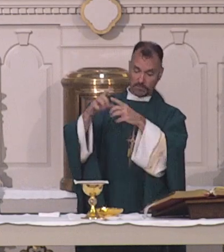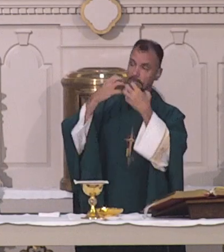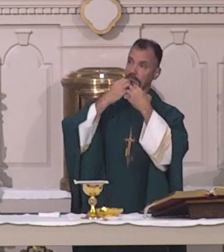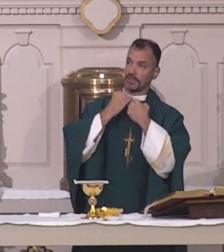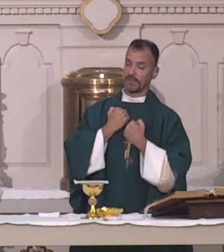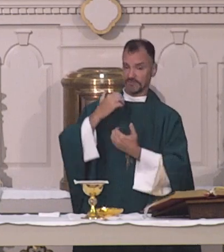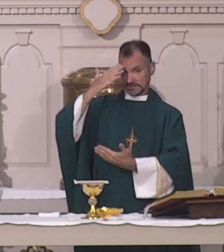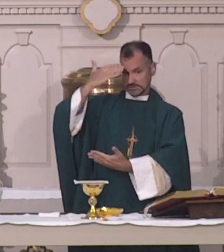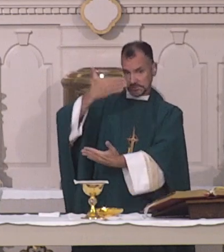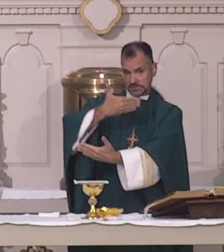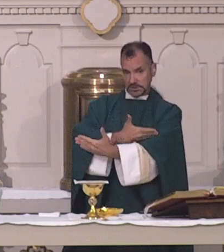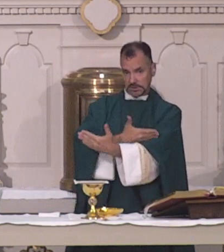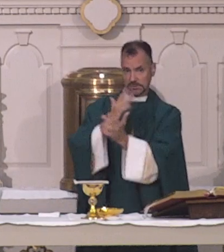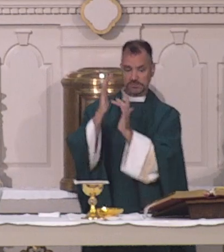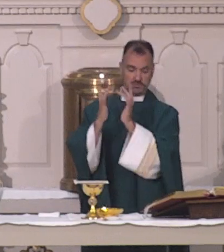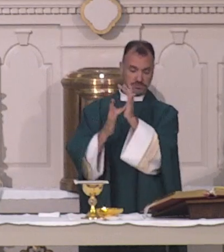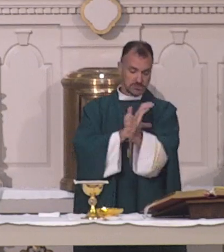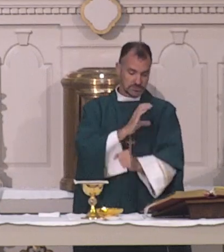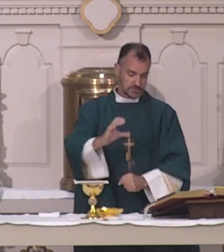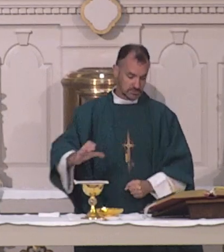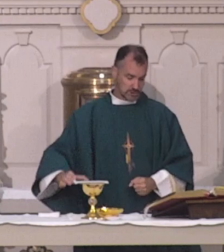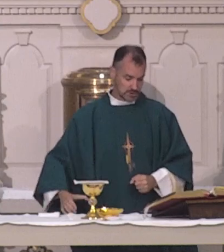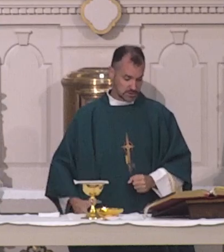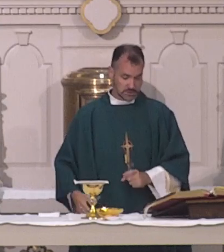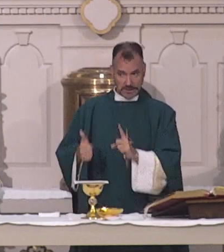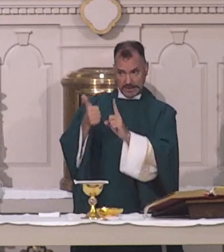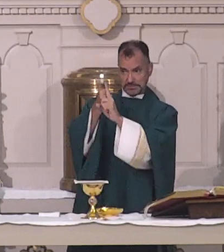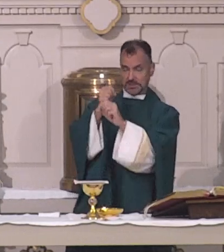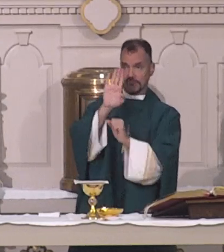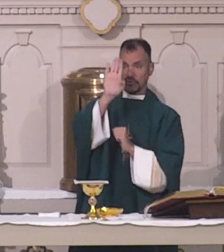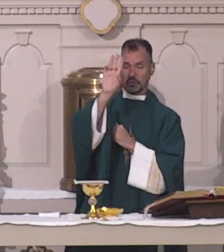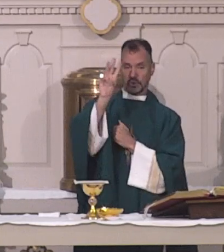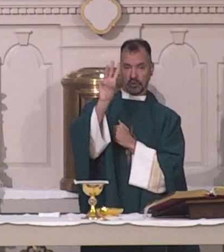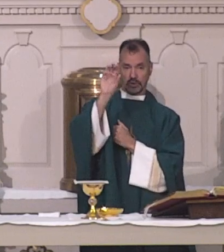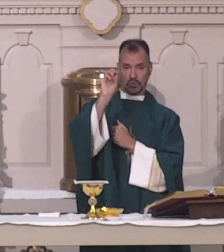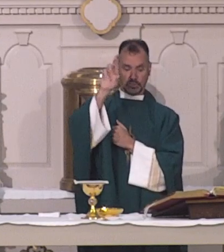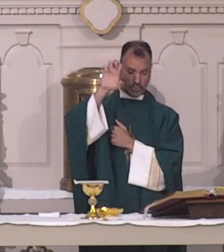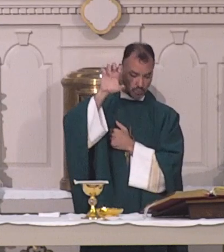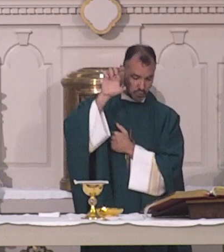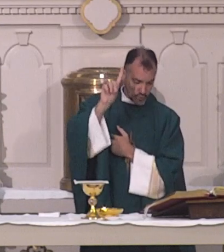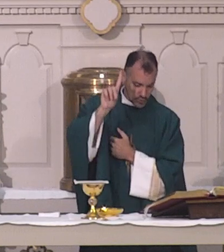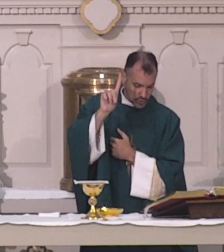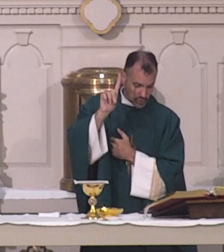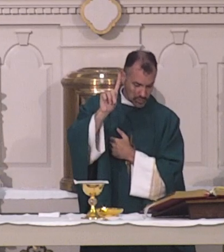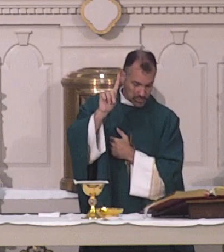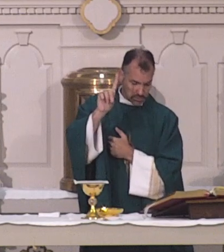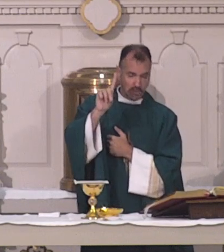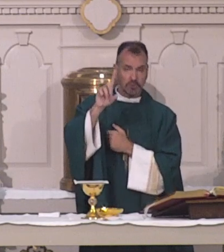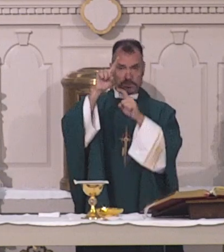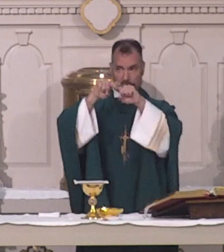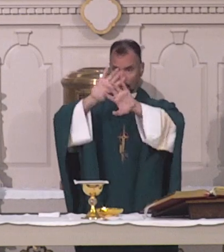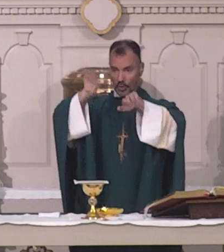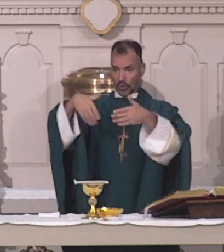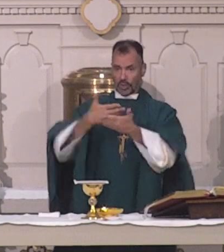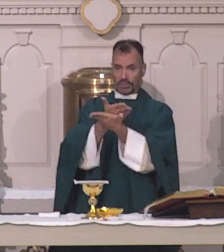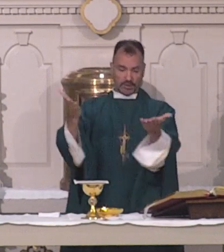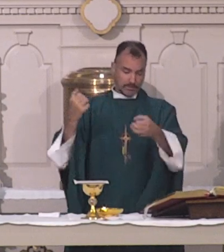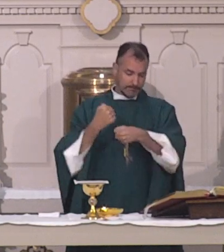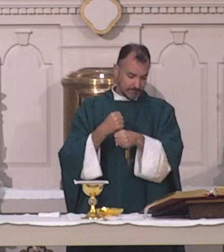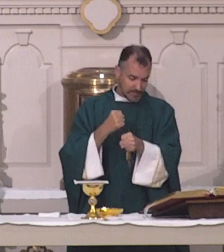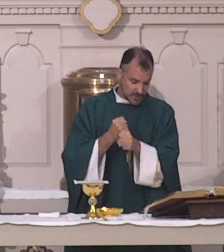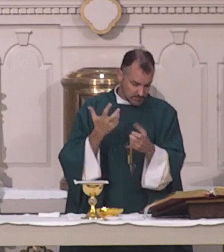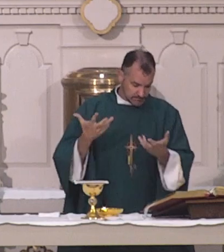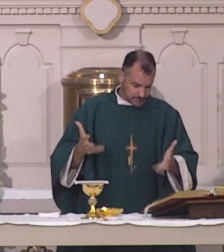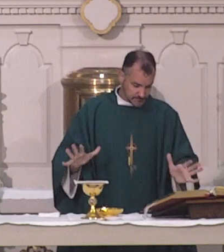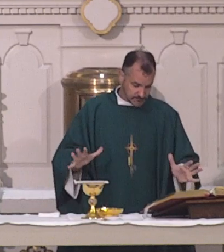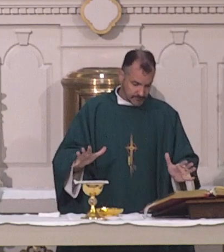Father most holy, through your beloved Son, Jesus Christ, your Word, through